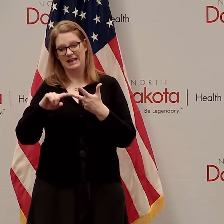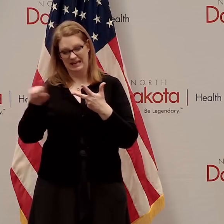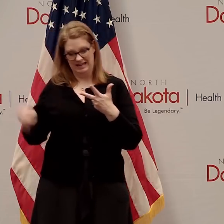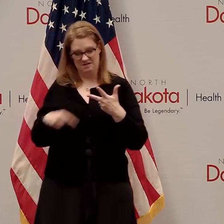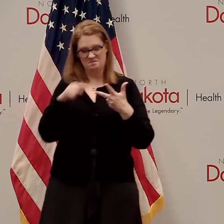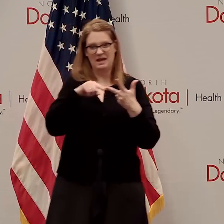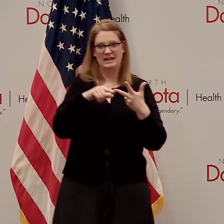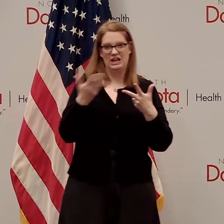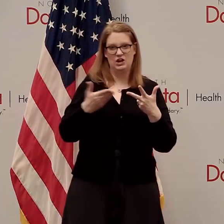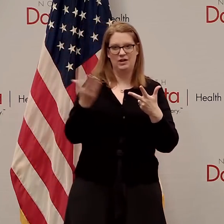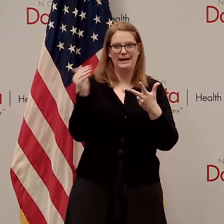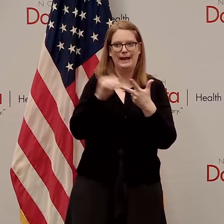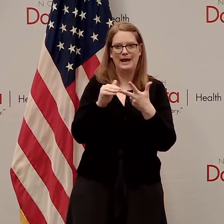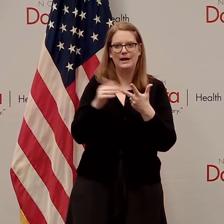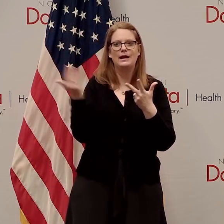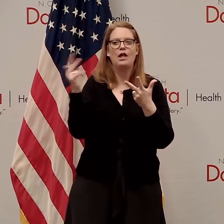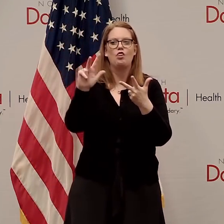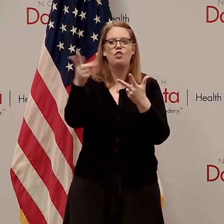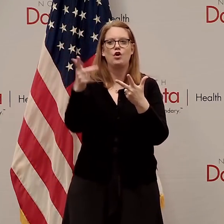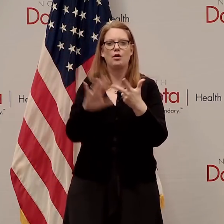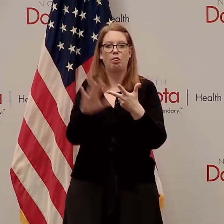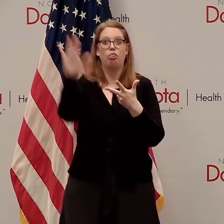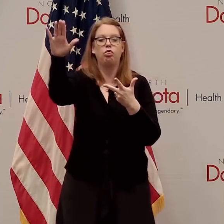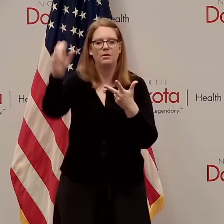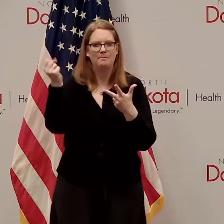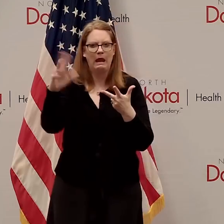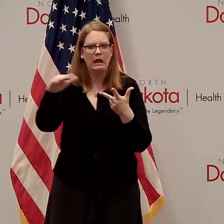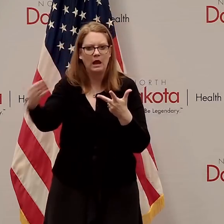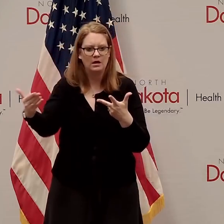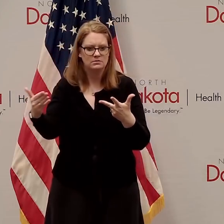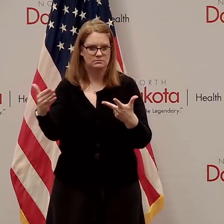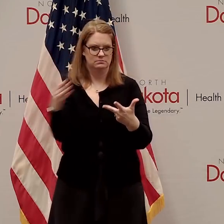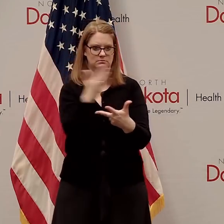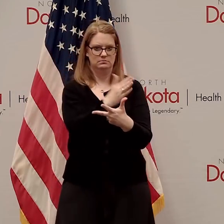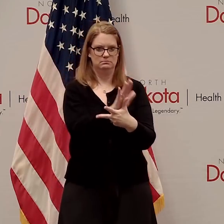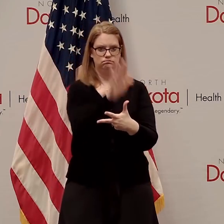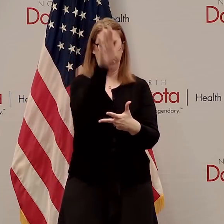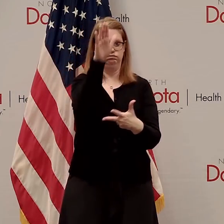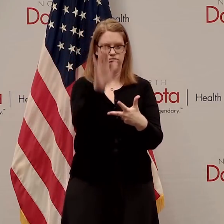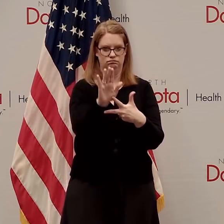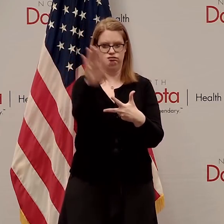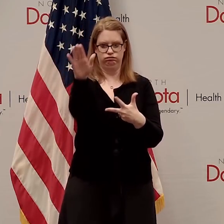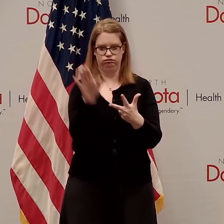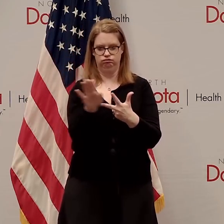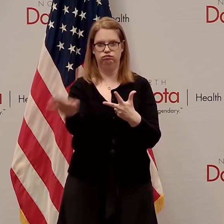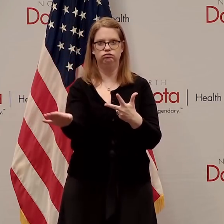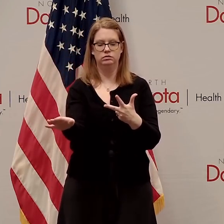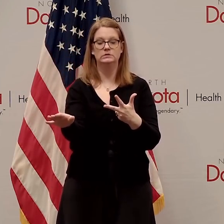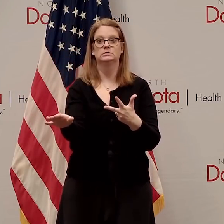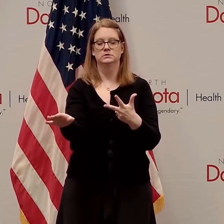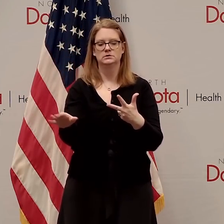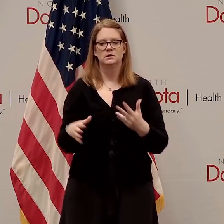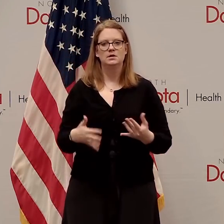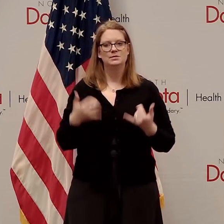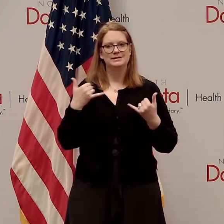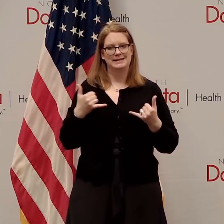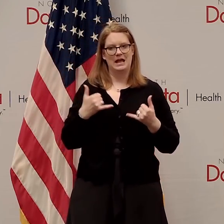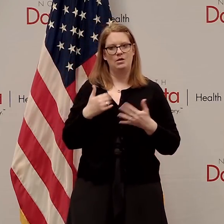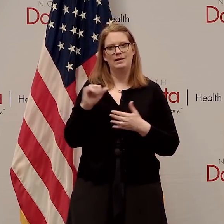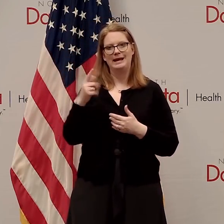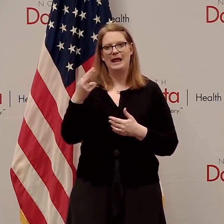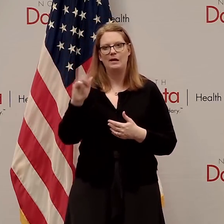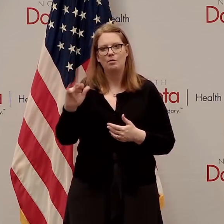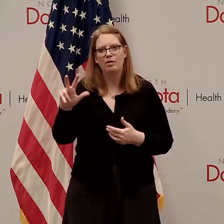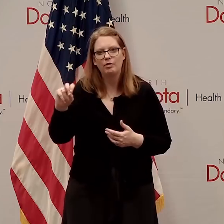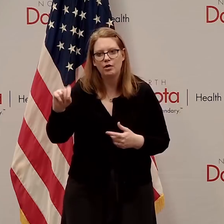to the US. So again, we have over the next 2 weeks, between now and April 30th, we